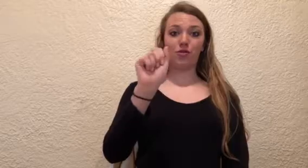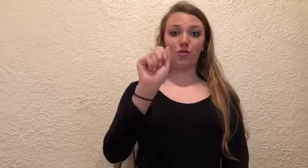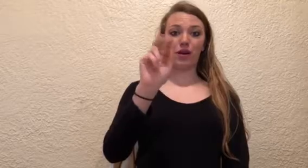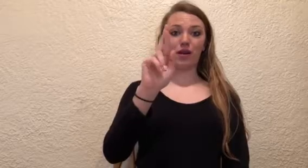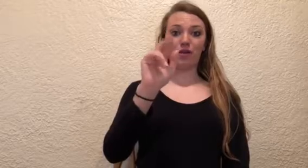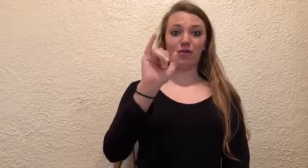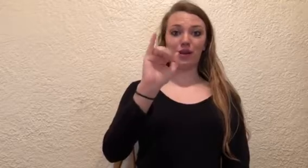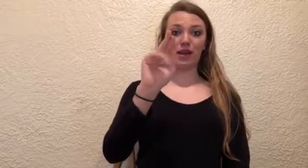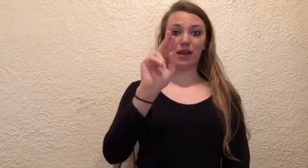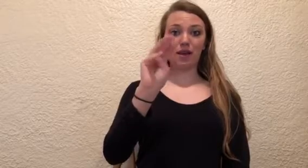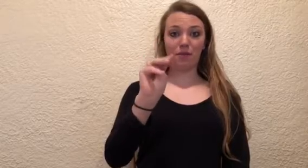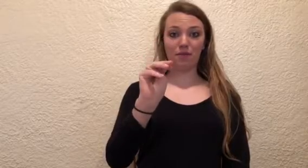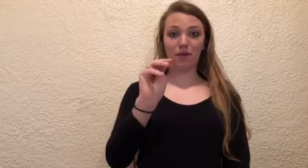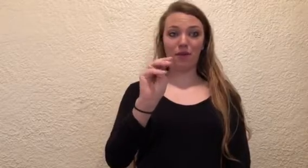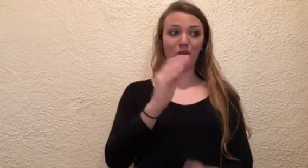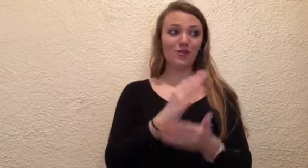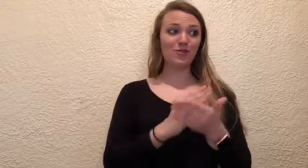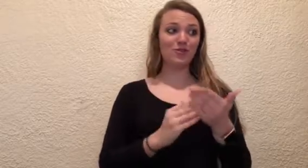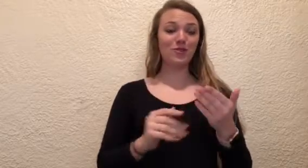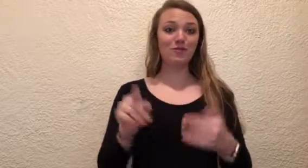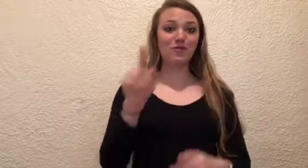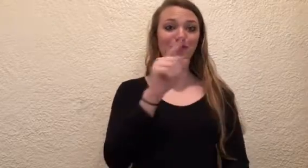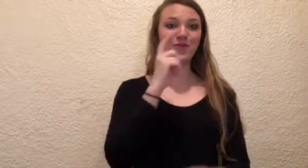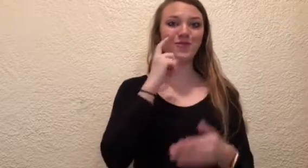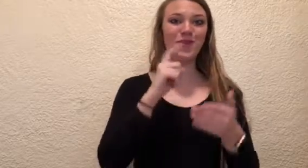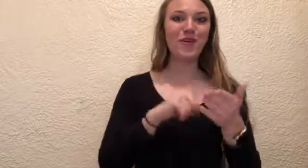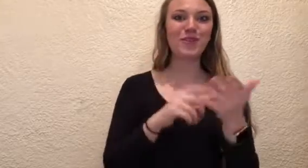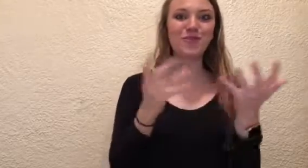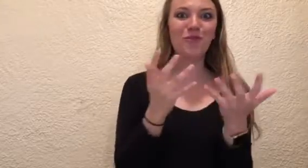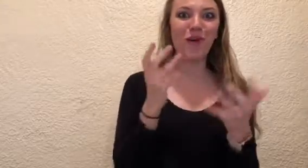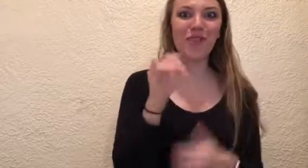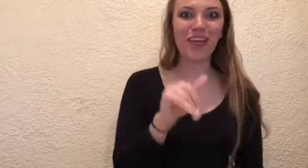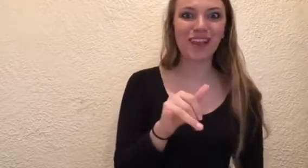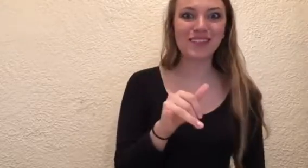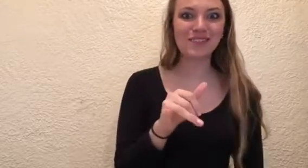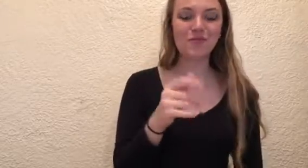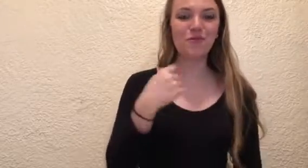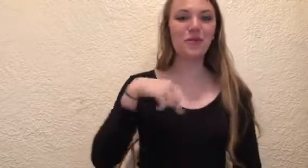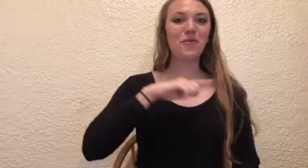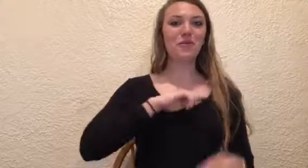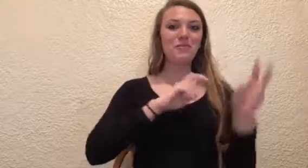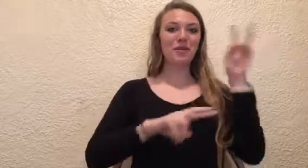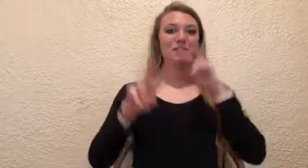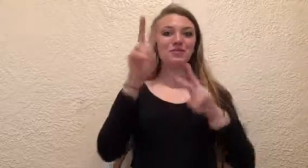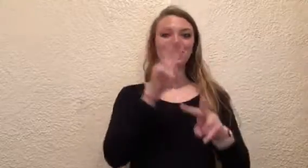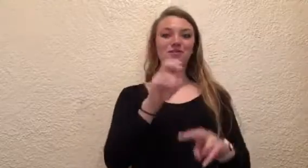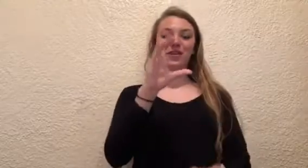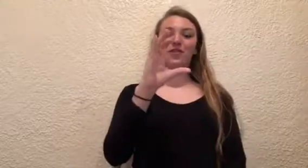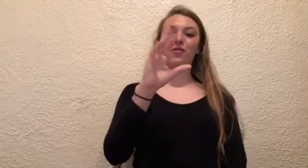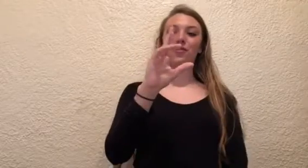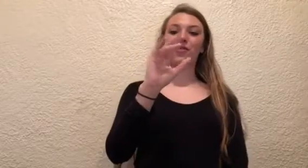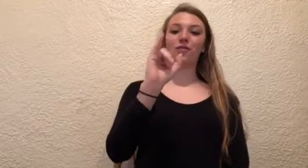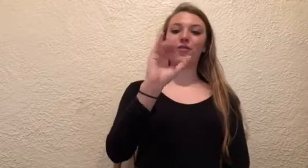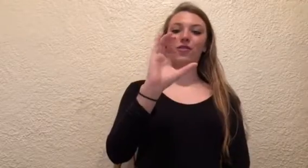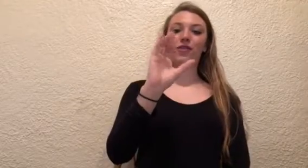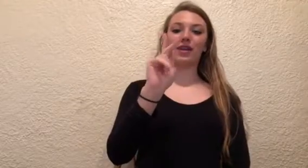noticed what that was. We're going to be observing and exploring crickets and what it has to do and going to have to do